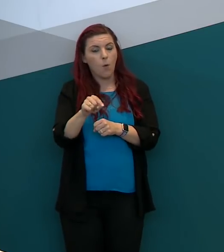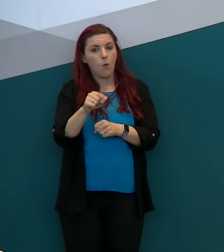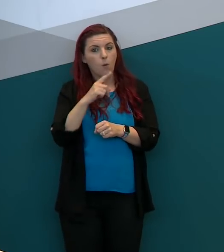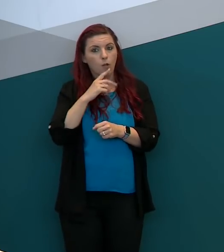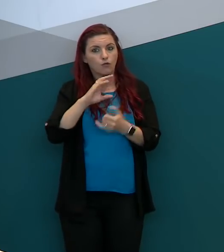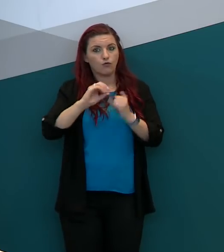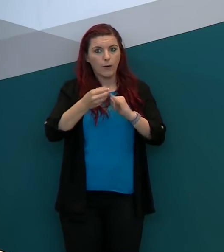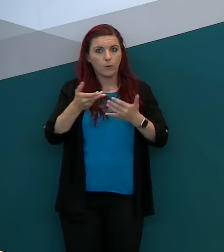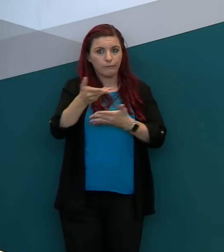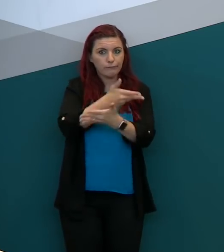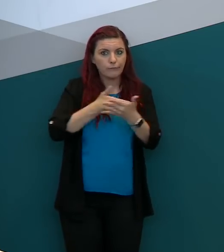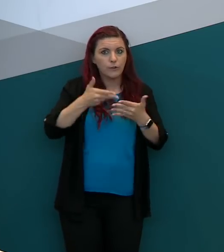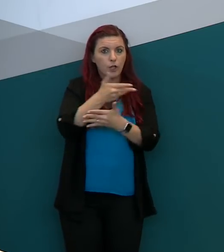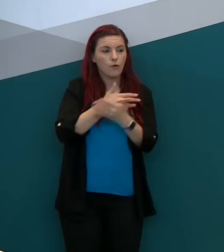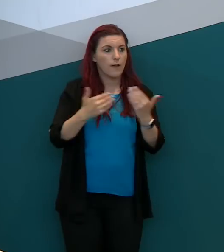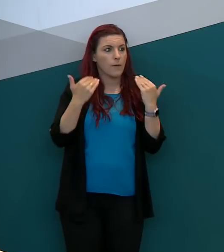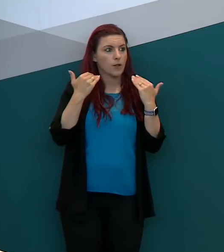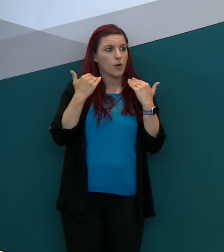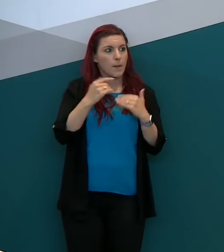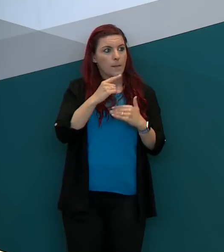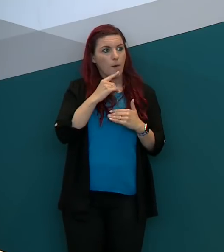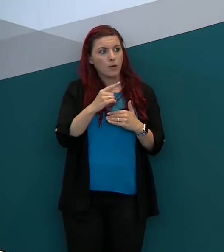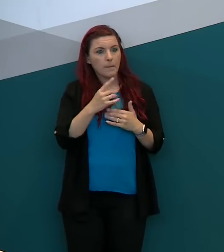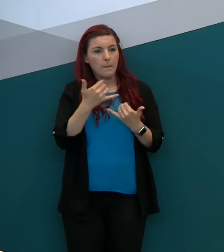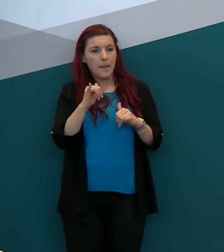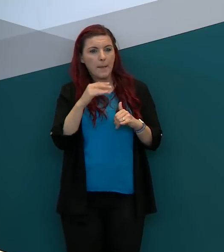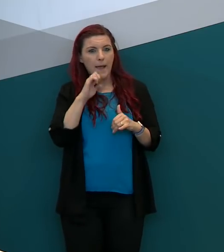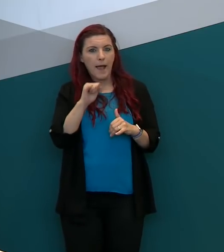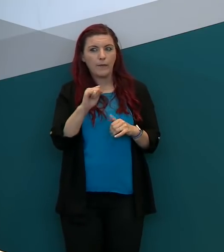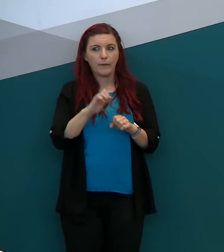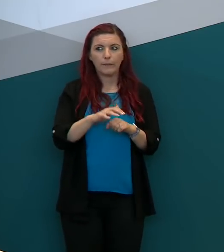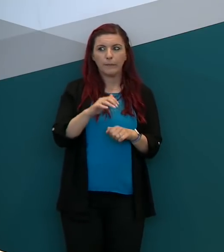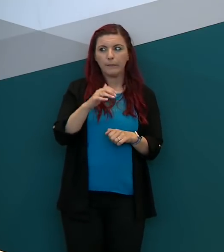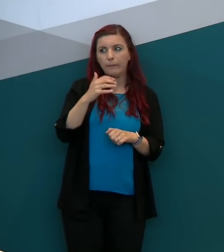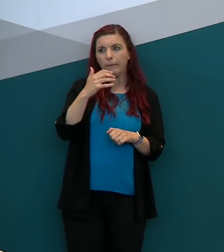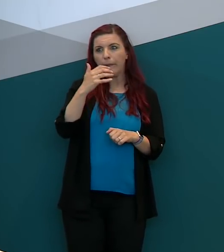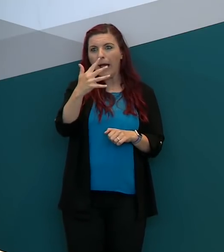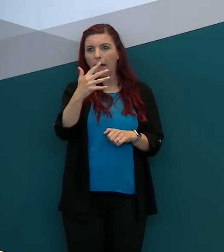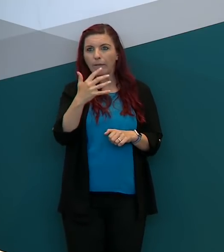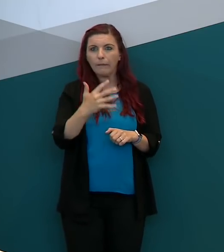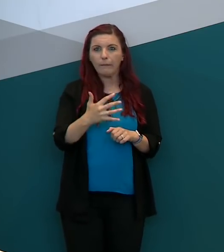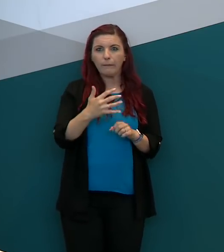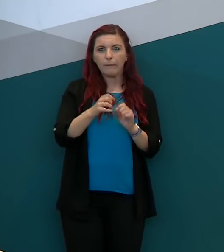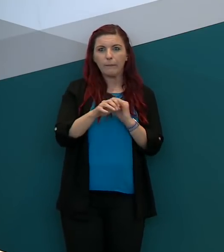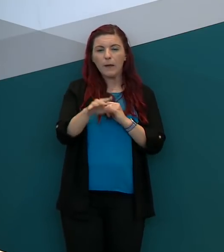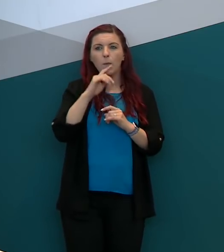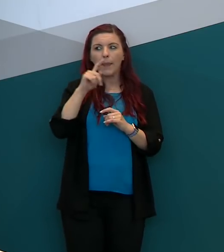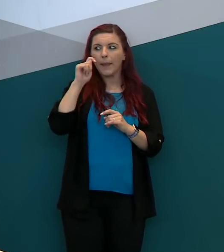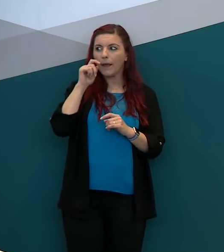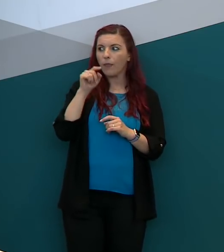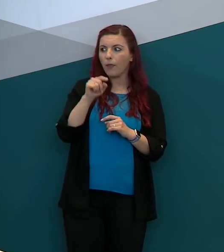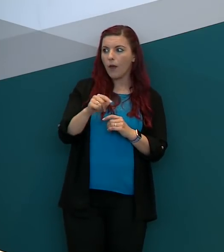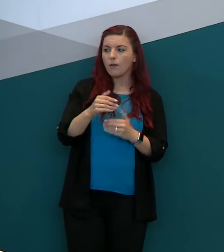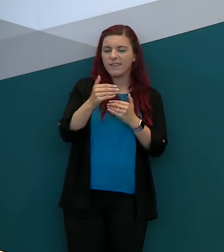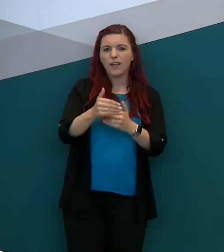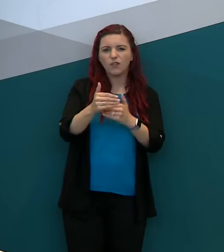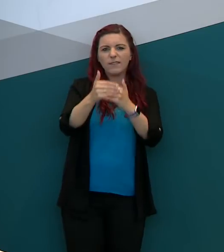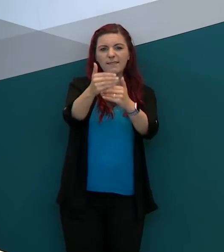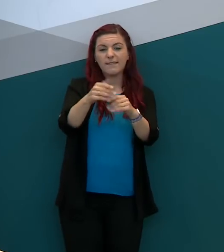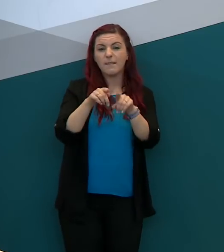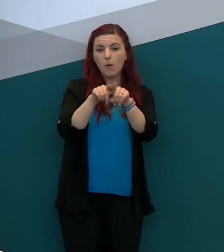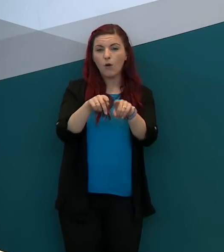out a slightly different plan in terms of phasing. I think there might be 5 phases, which is a little like ours. And I think in broad terms, the steps that are provided for in their